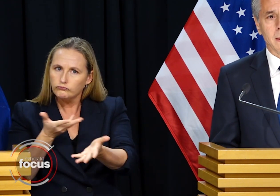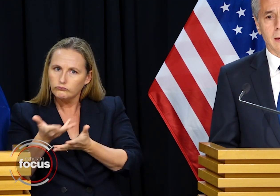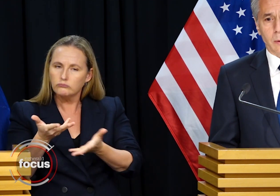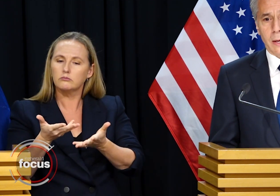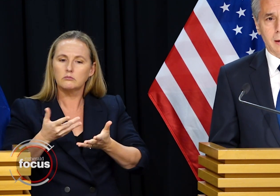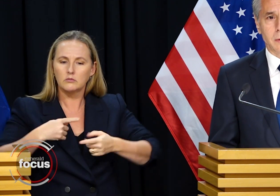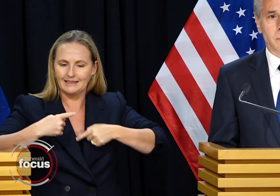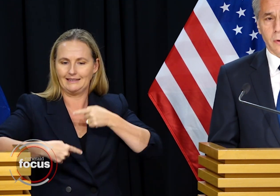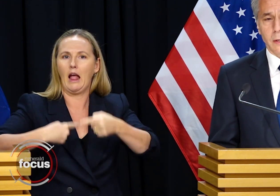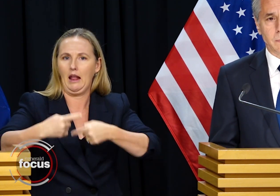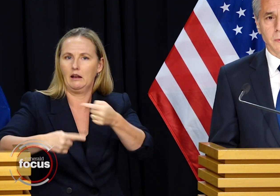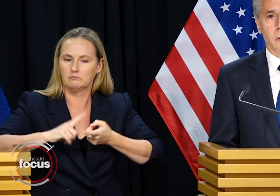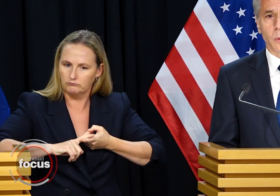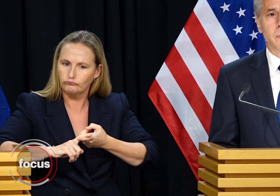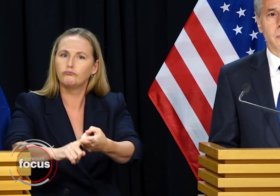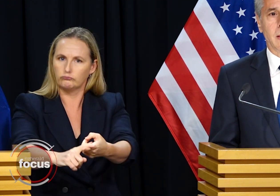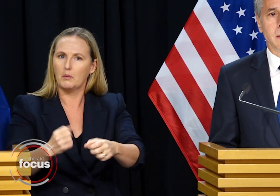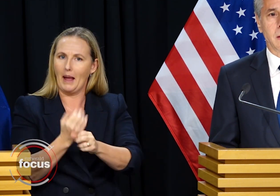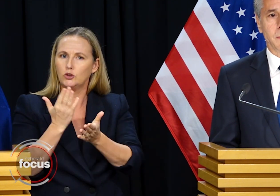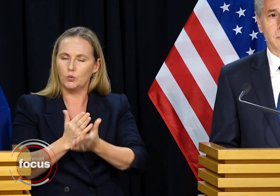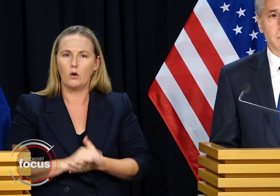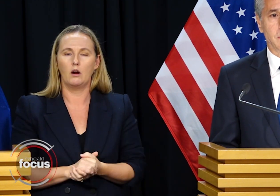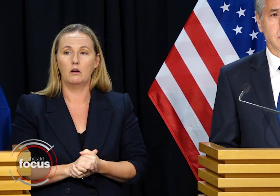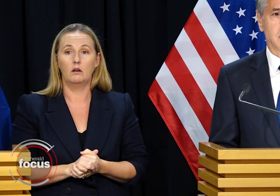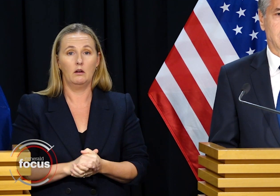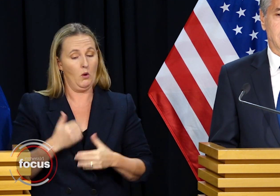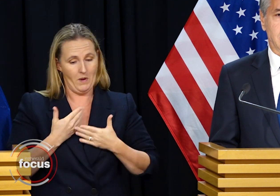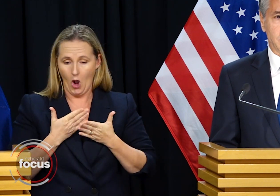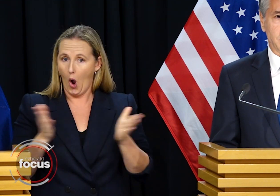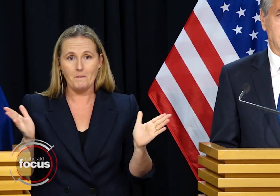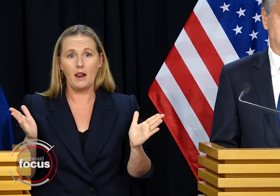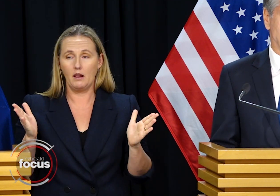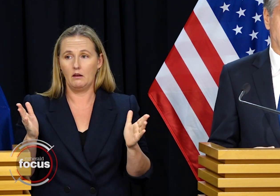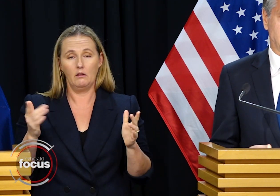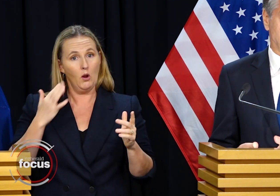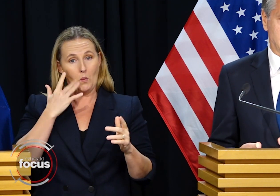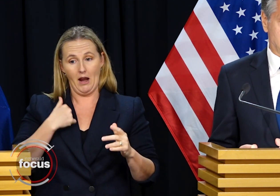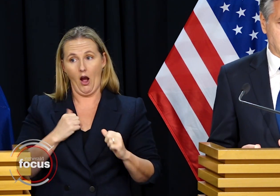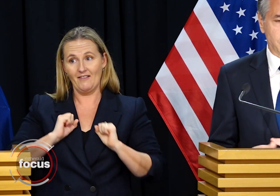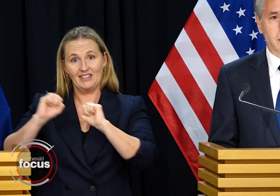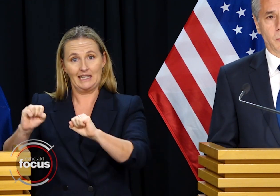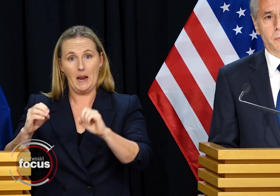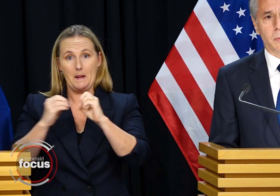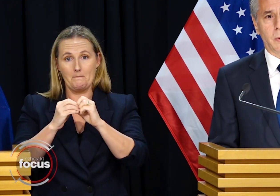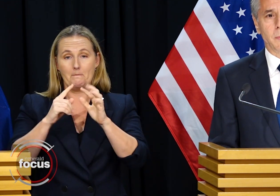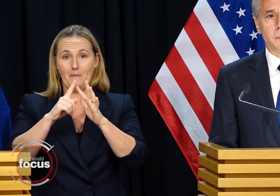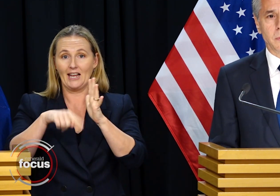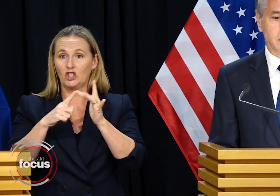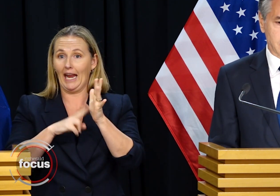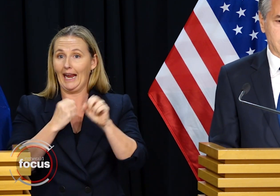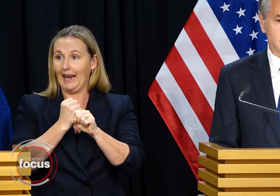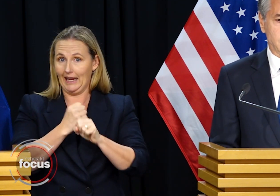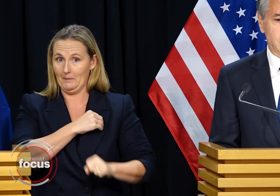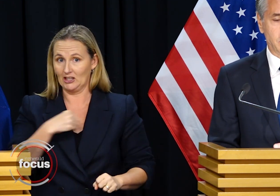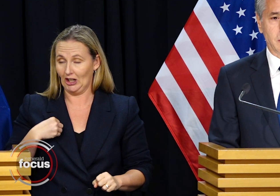doing. And we had very open, very candid conversations in Beijing, and I understand as well from the Prime Minister